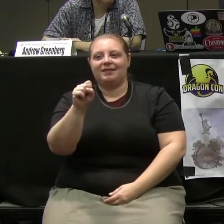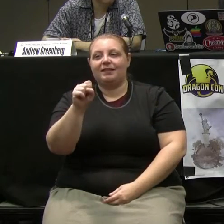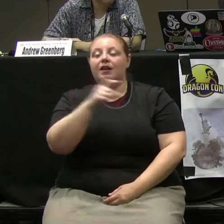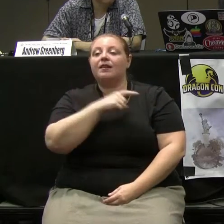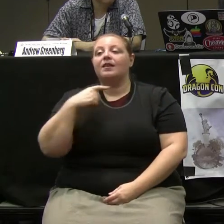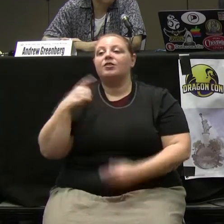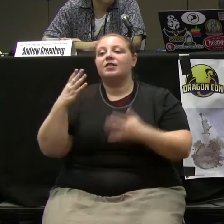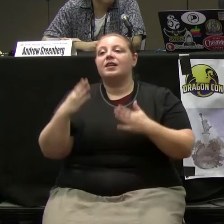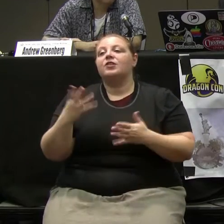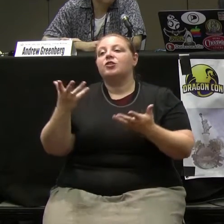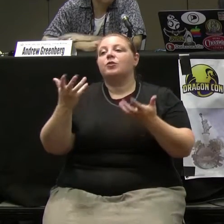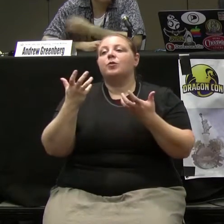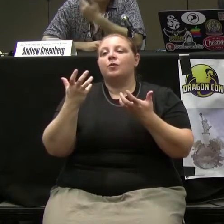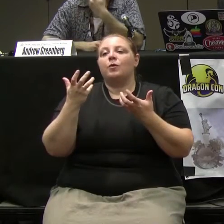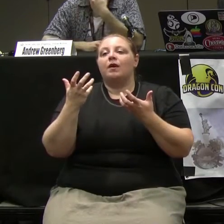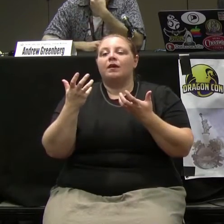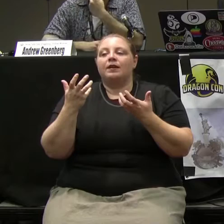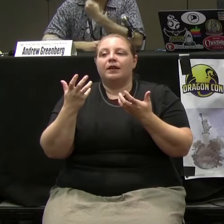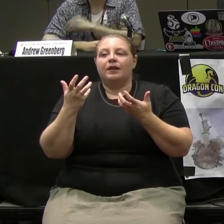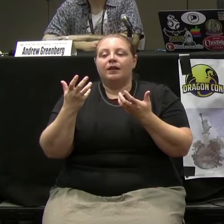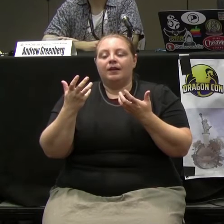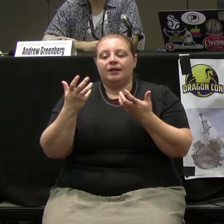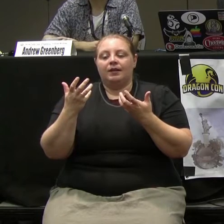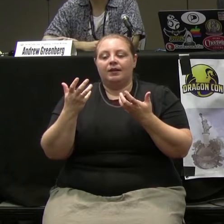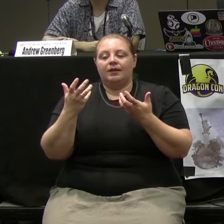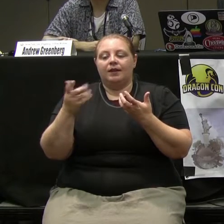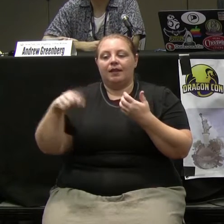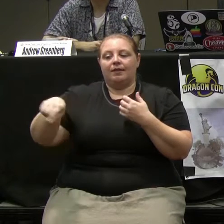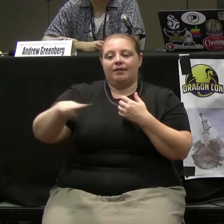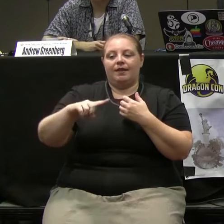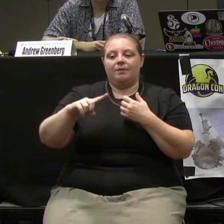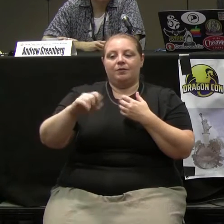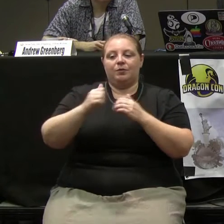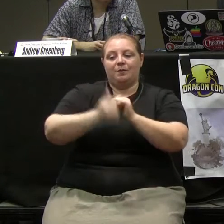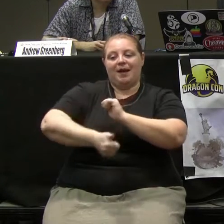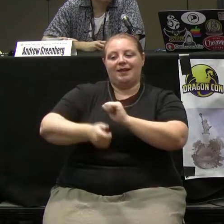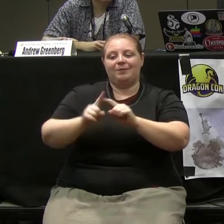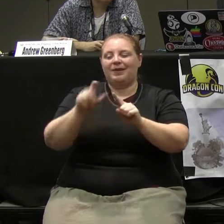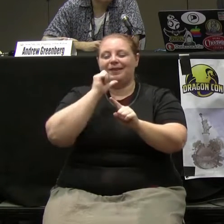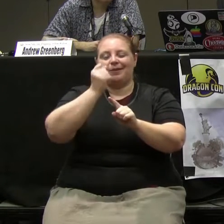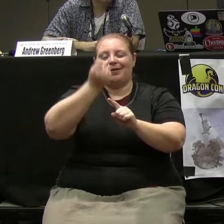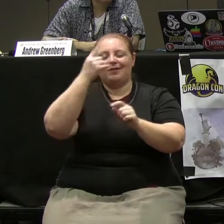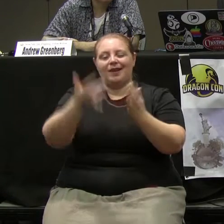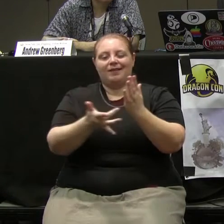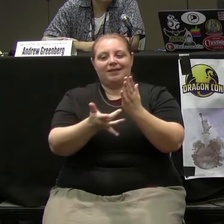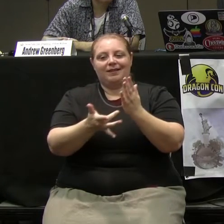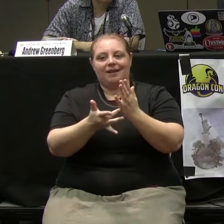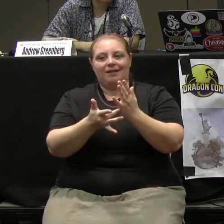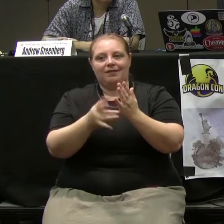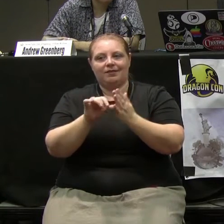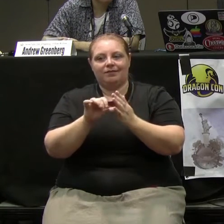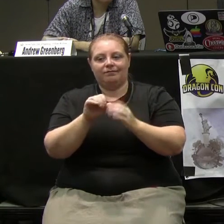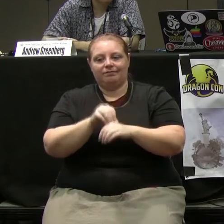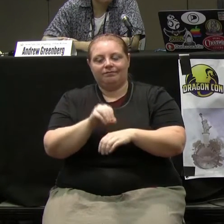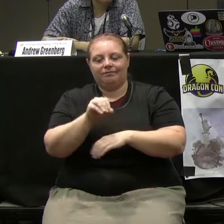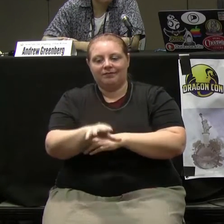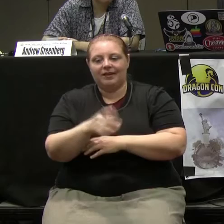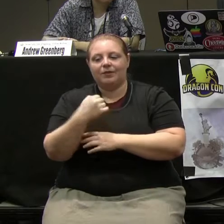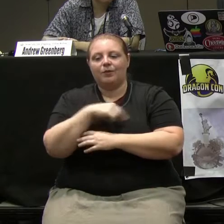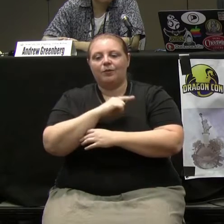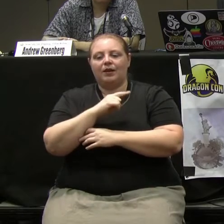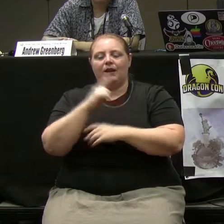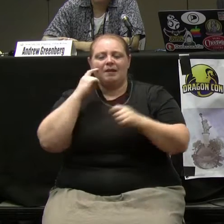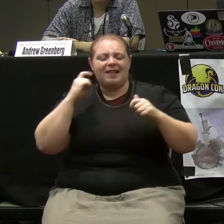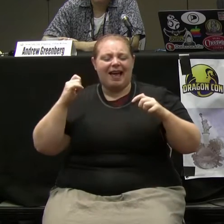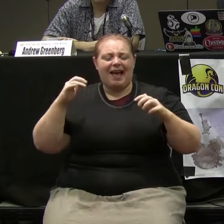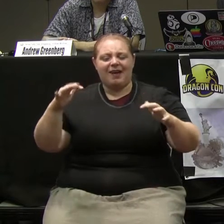of legislation that they don't fully necessarily understand the technical implications of, and so we come in and make a lot of noise and get